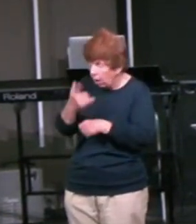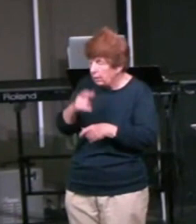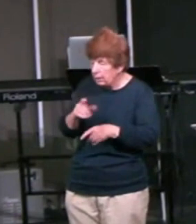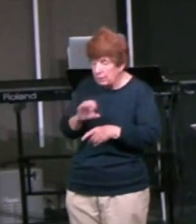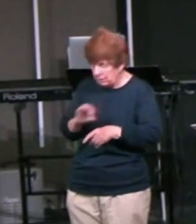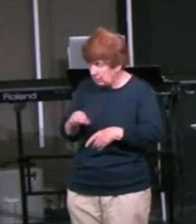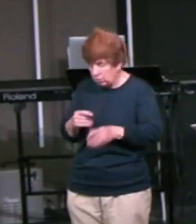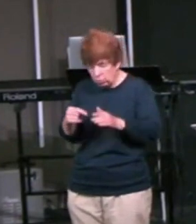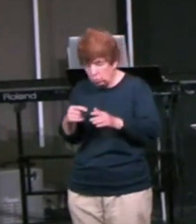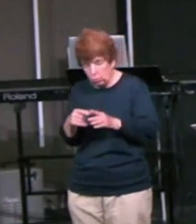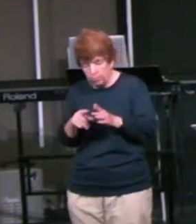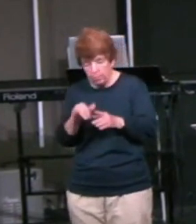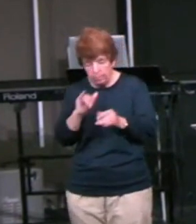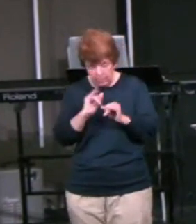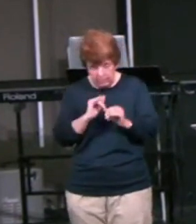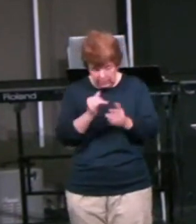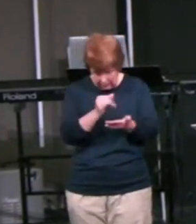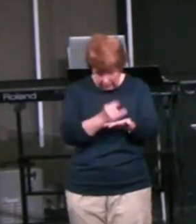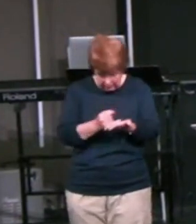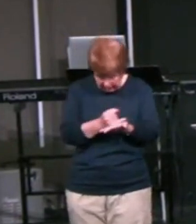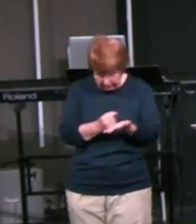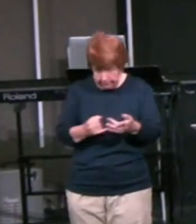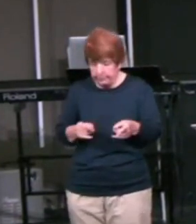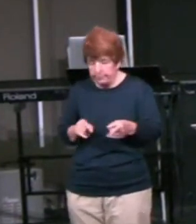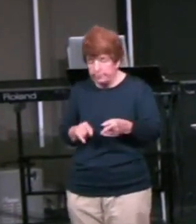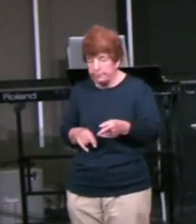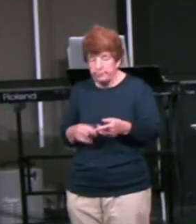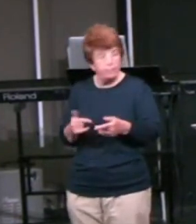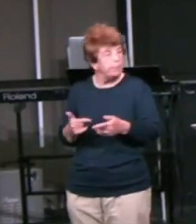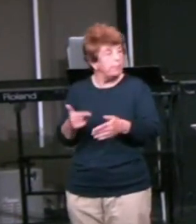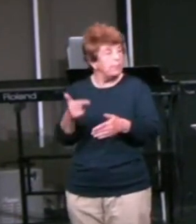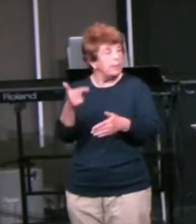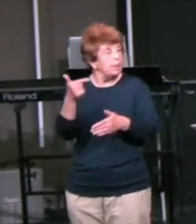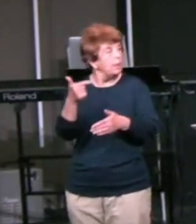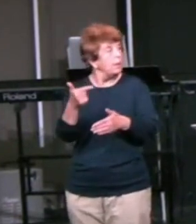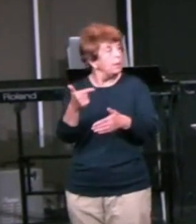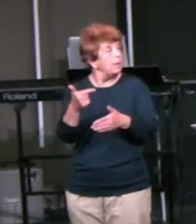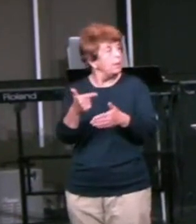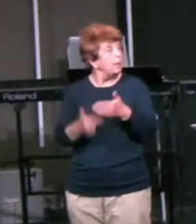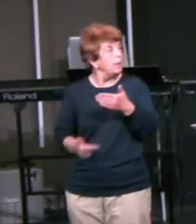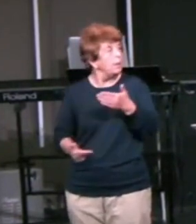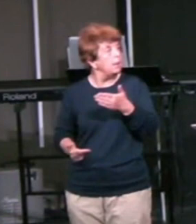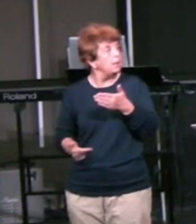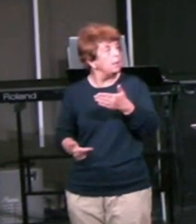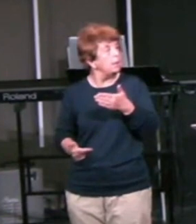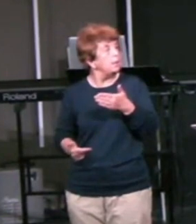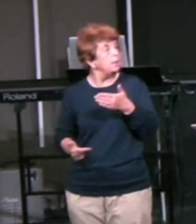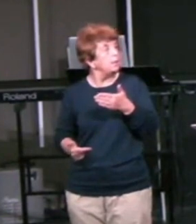away from evil. And then it lists his